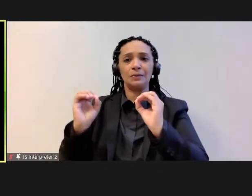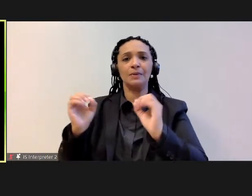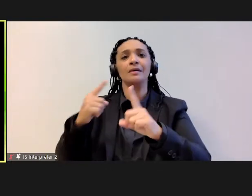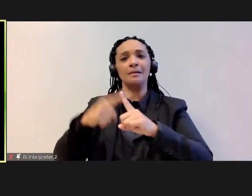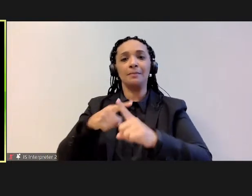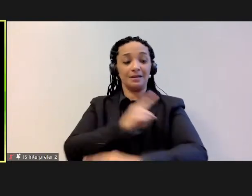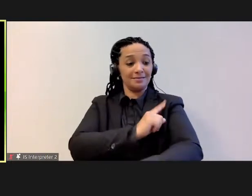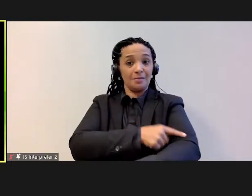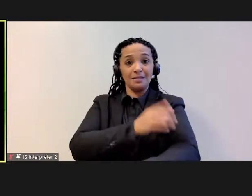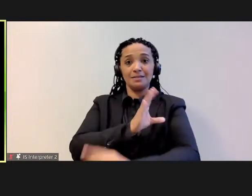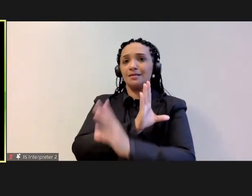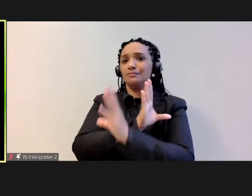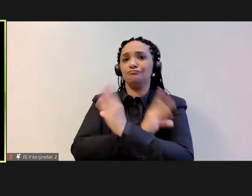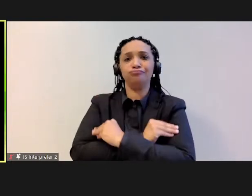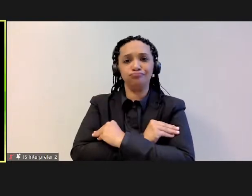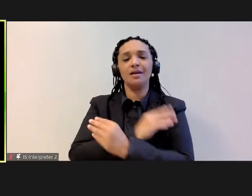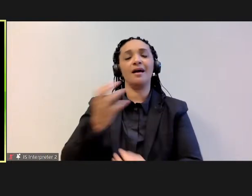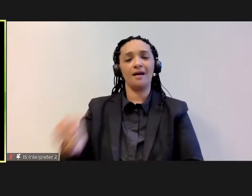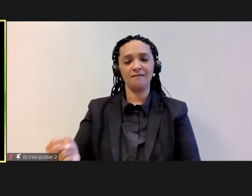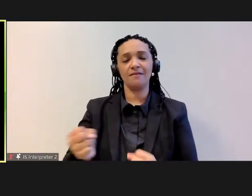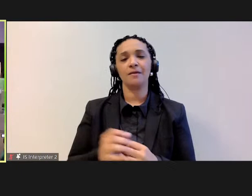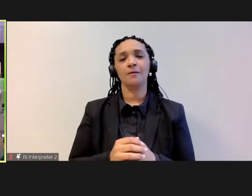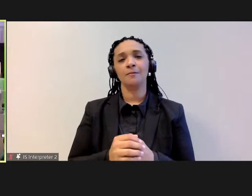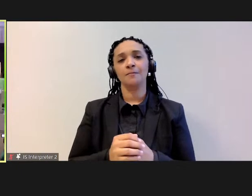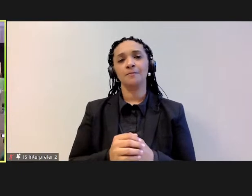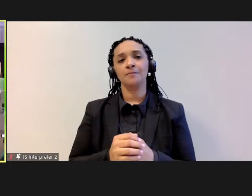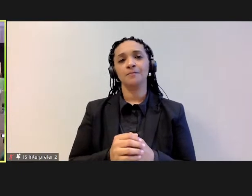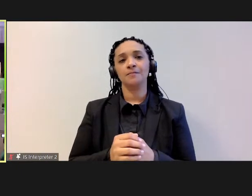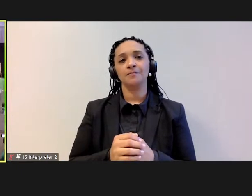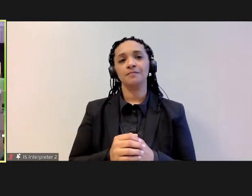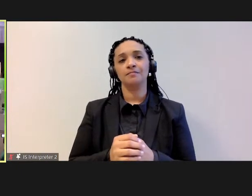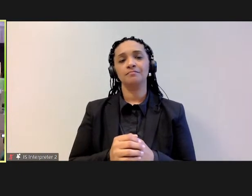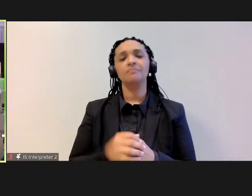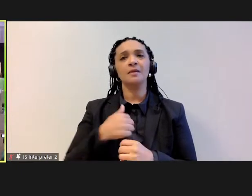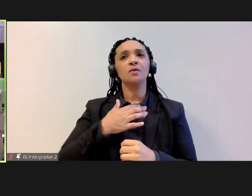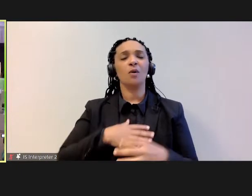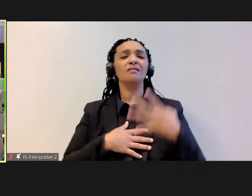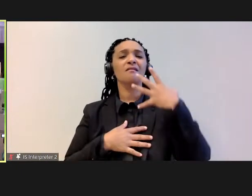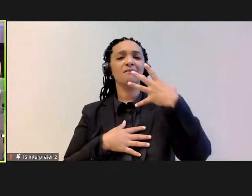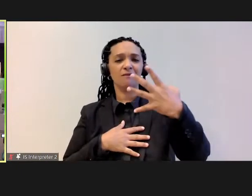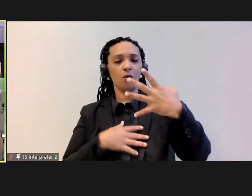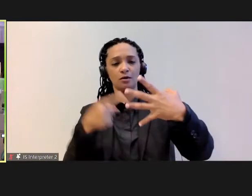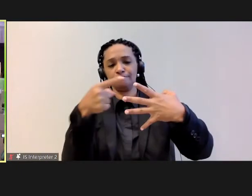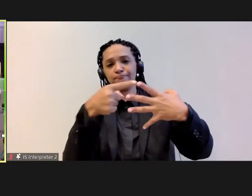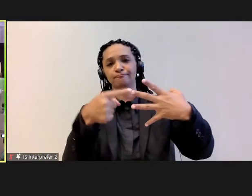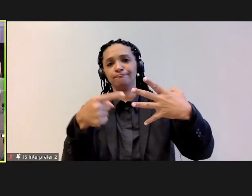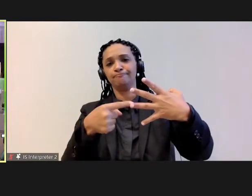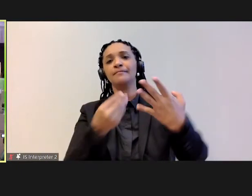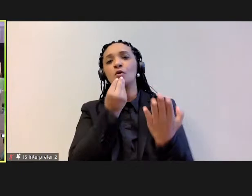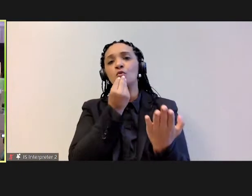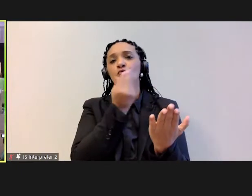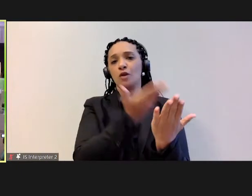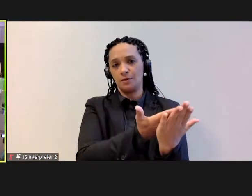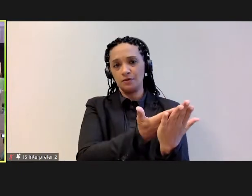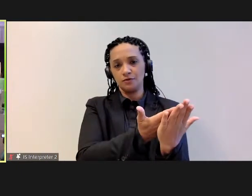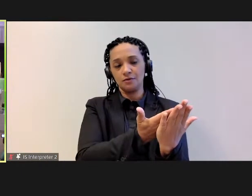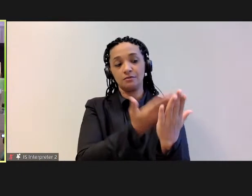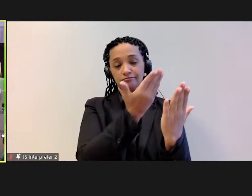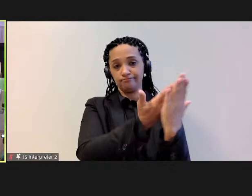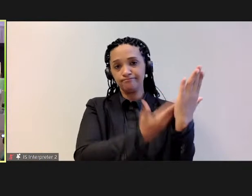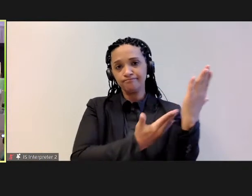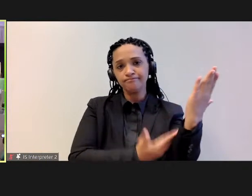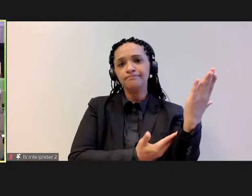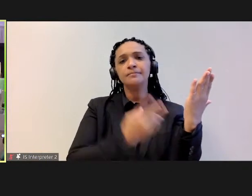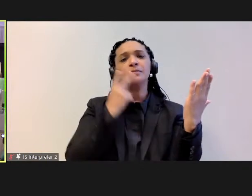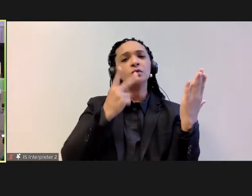capacity. And so I just wanted to make 4 very brief recommendations in terms of how we should be looking at